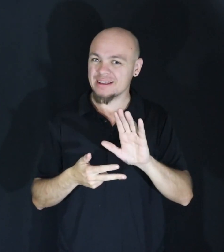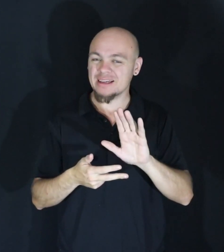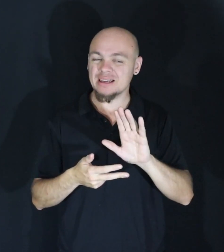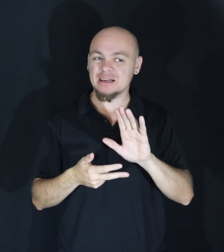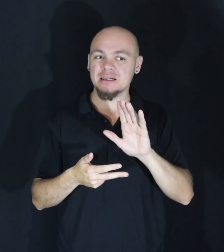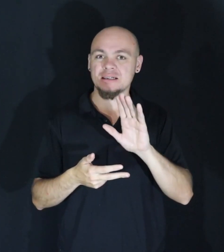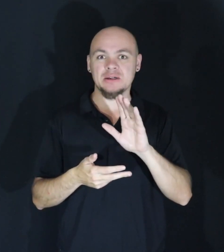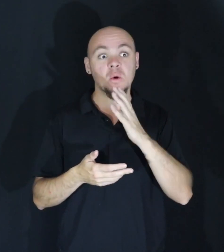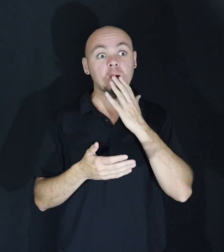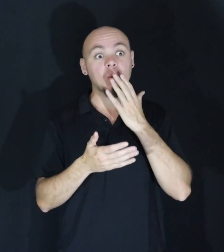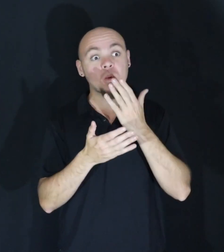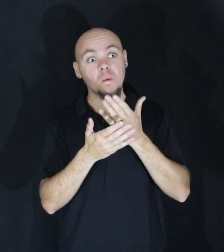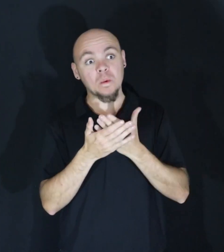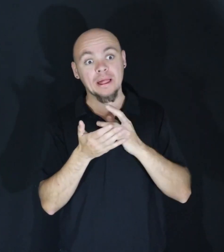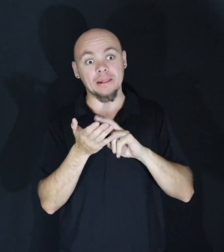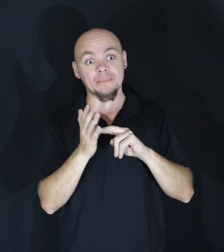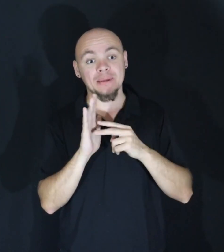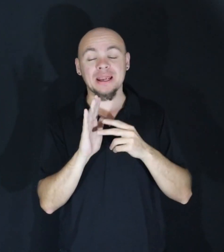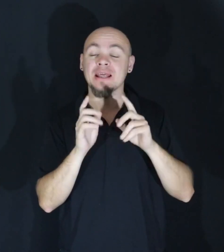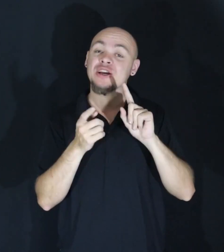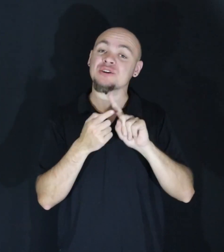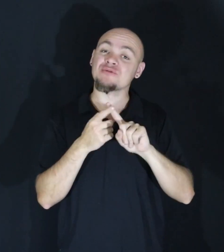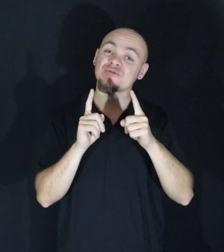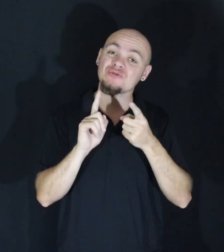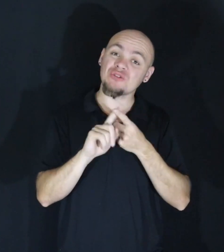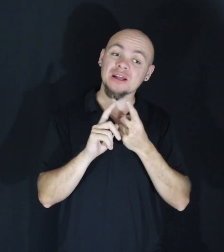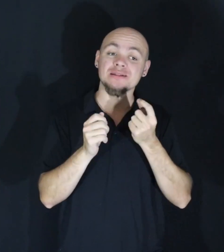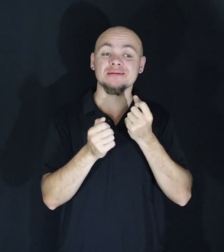on those well-meaning friends, loved